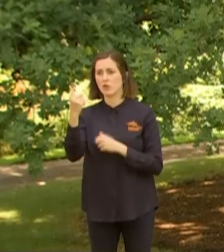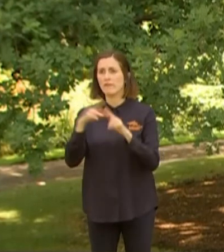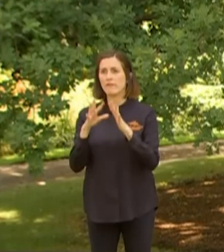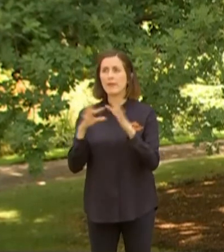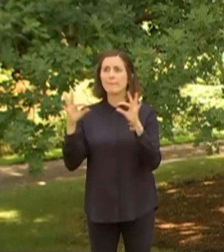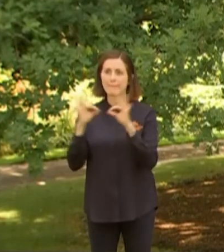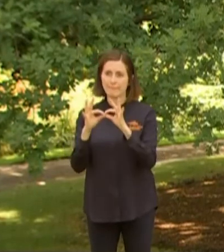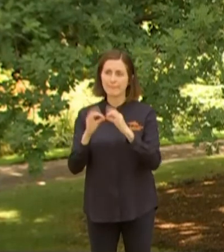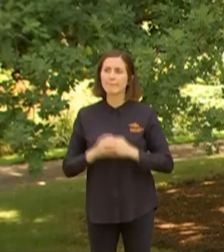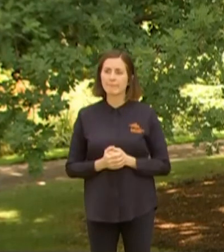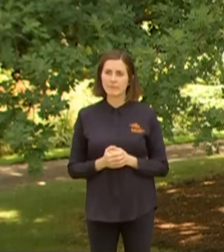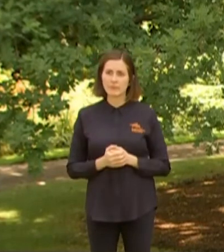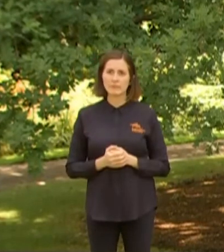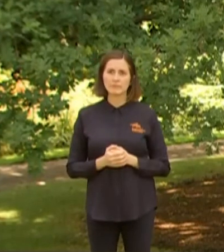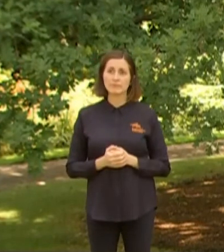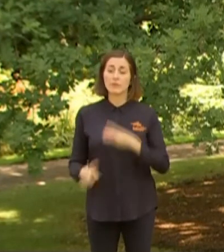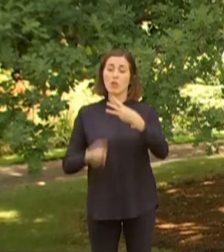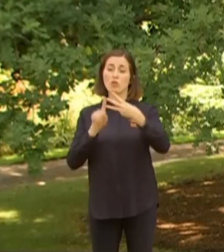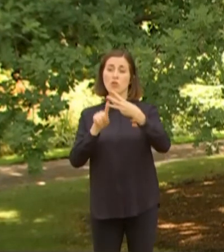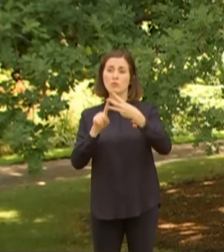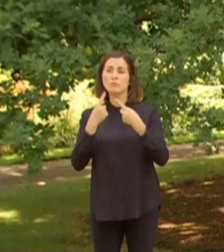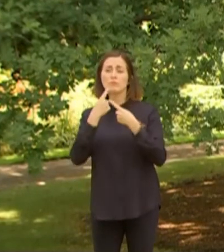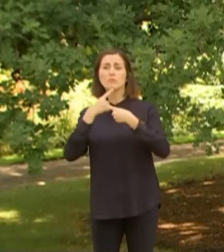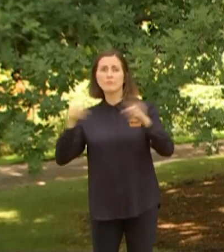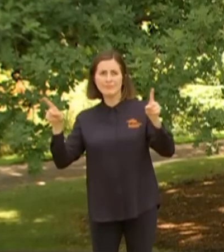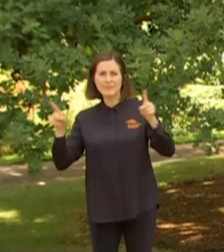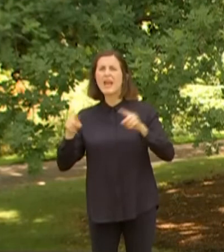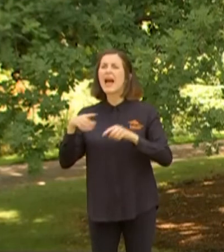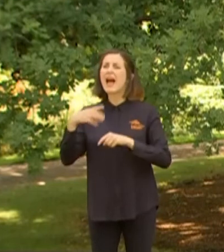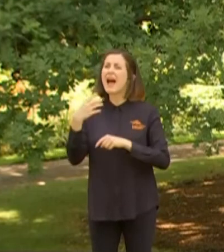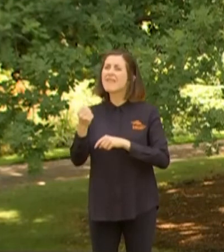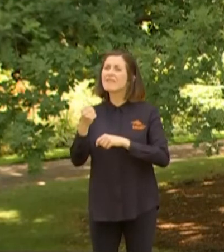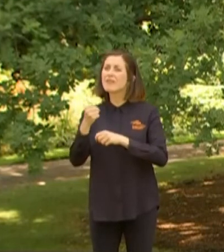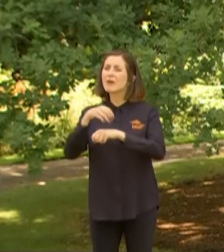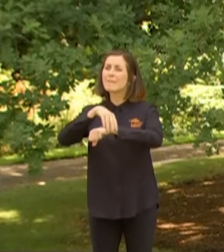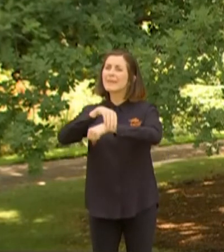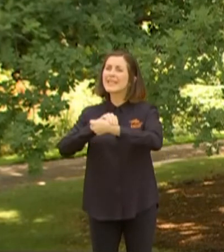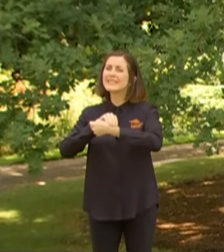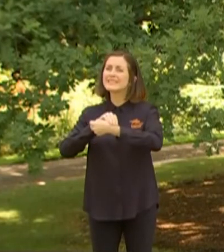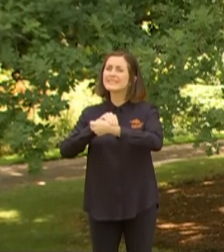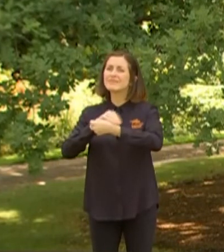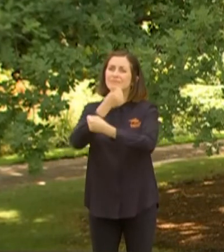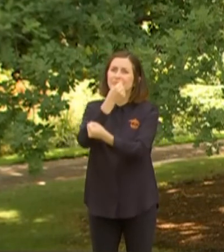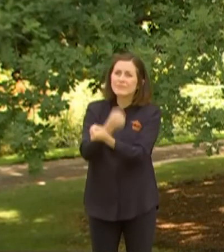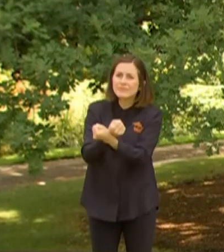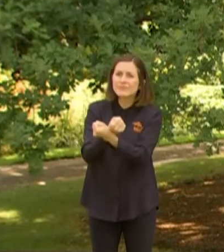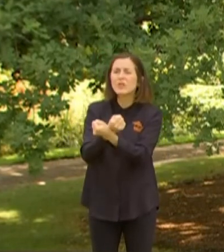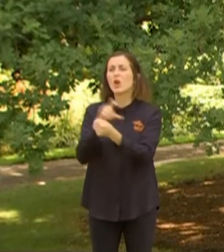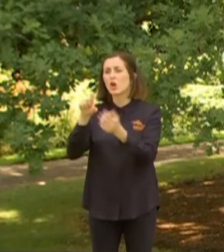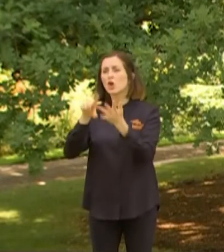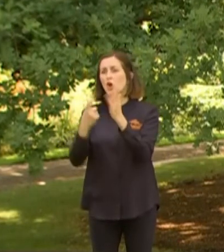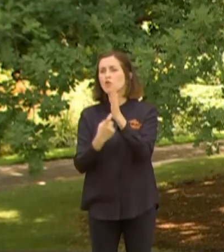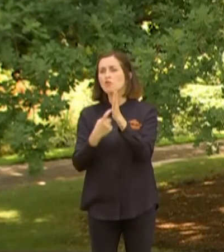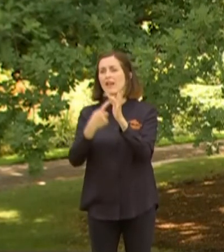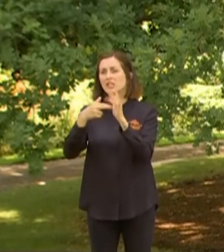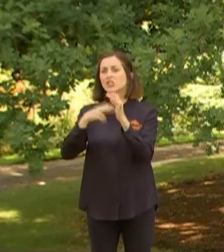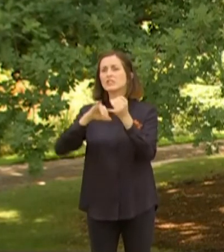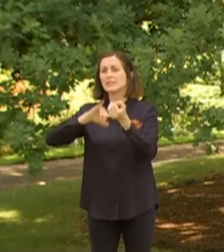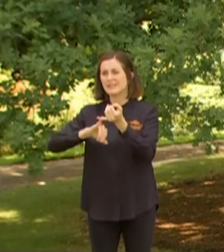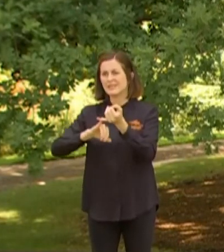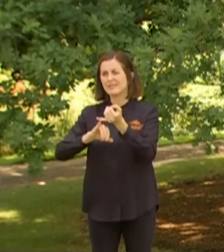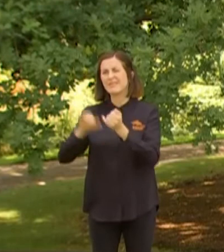Thirdly, I'm joined today by Emma Cassar, who you know is the Corrections Commissioner and who's been running hotel quarantine since the